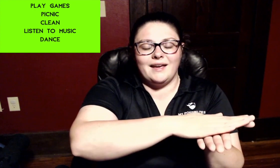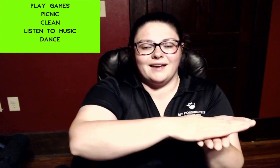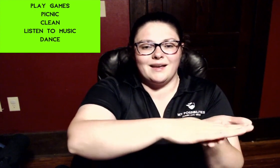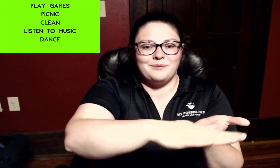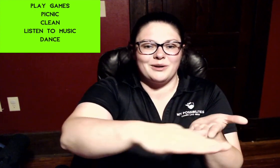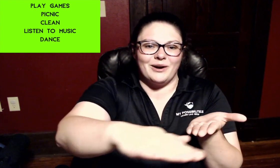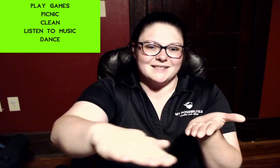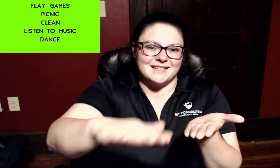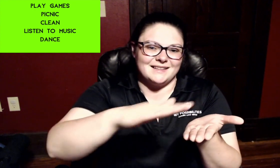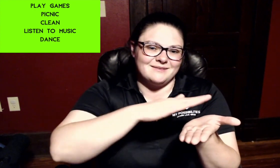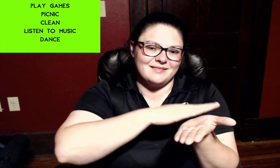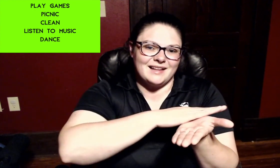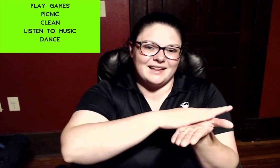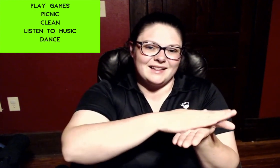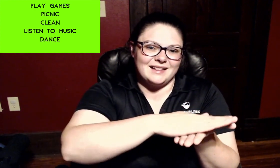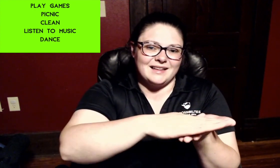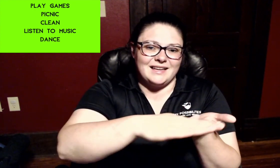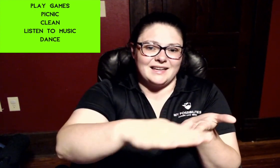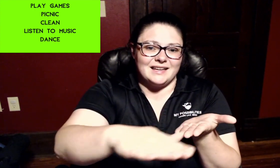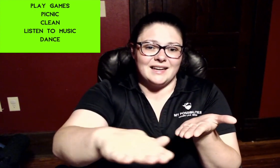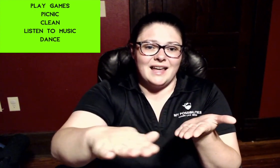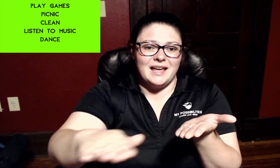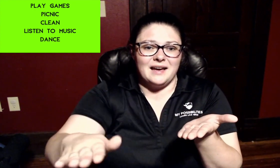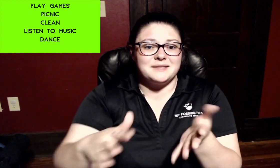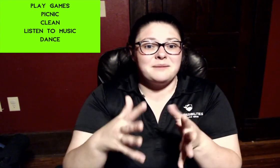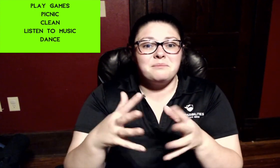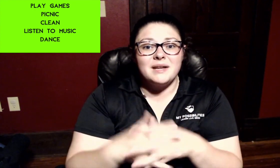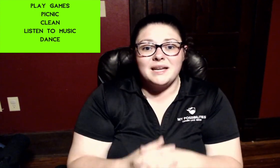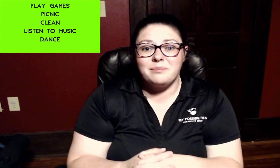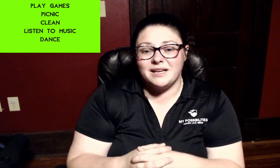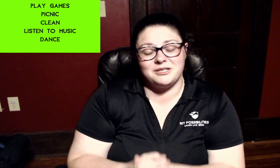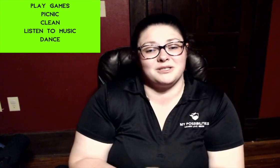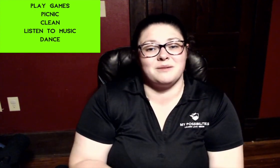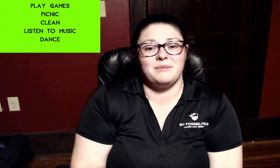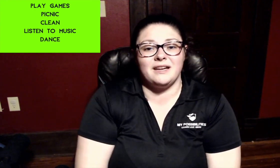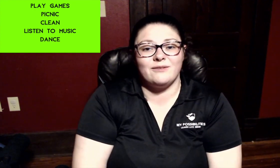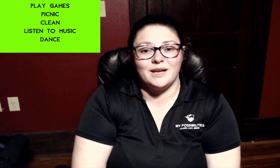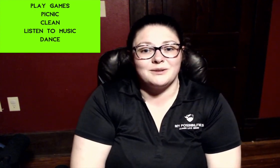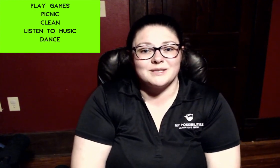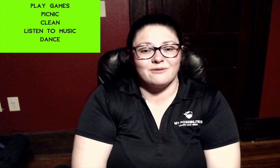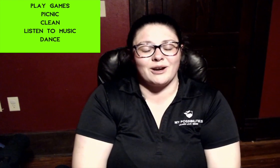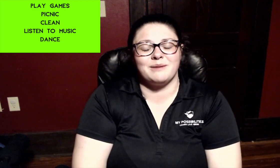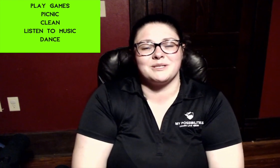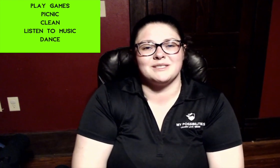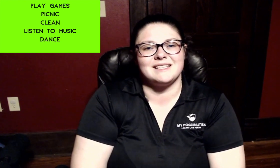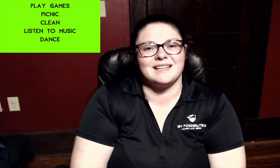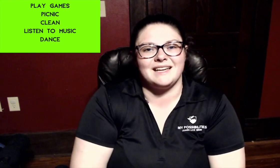come across it. Clean. I've seen many pictures and many videos of our hipsters cleaning.